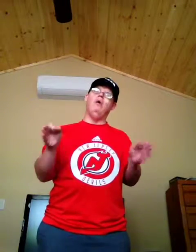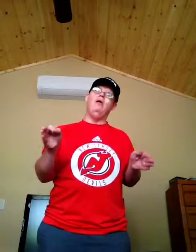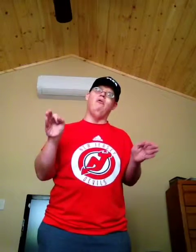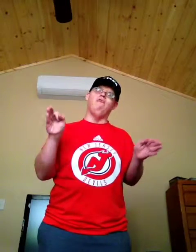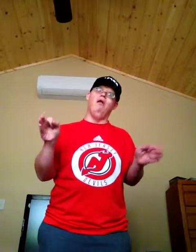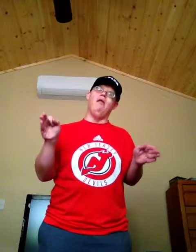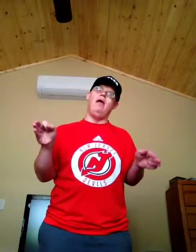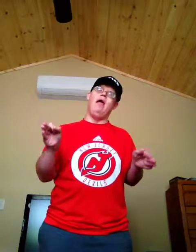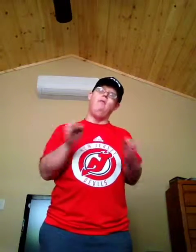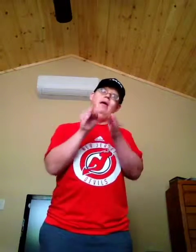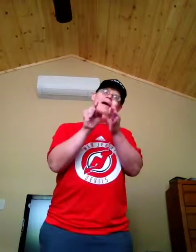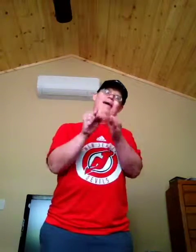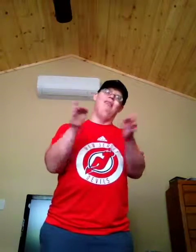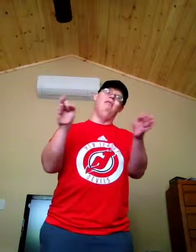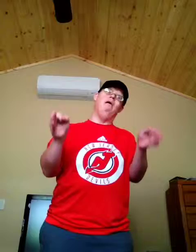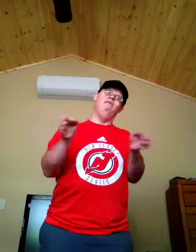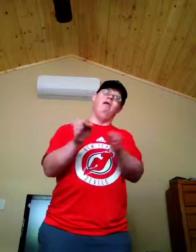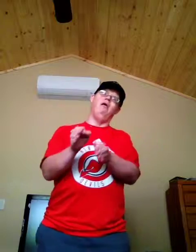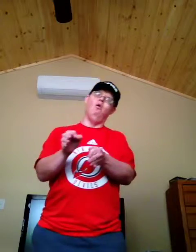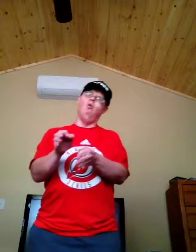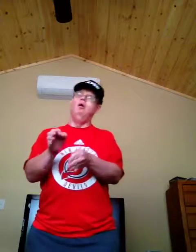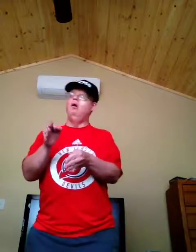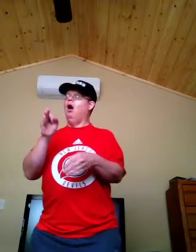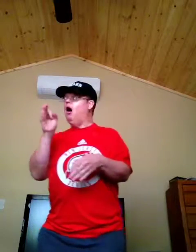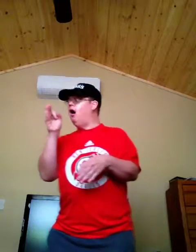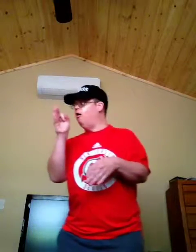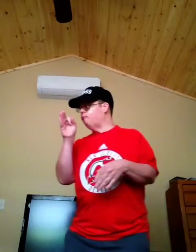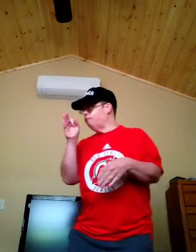I do not want his real name in my video.